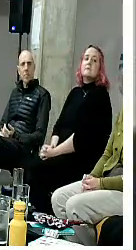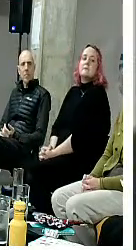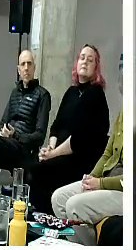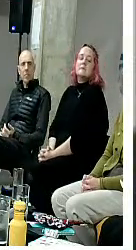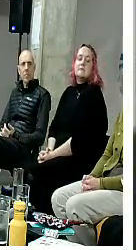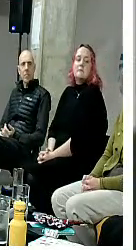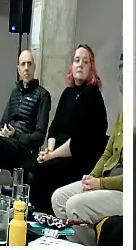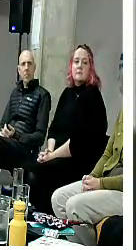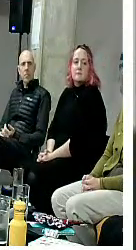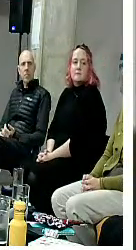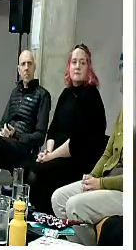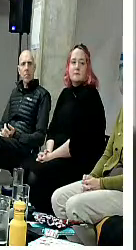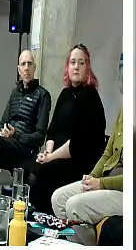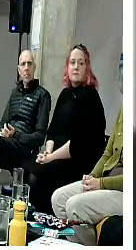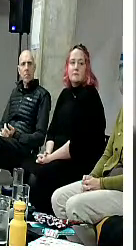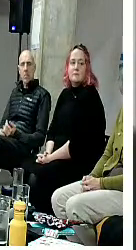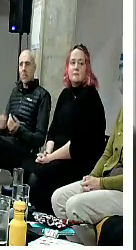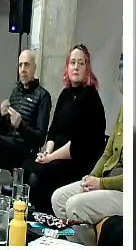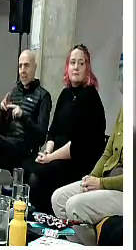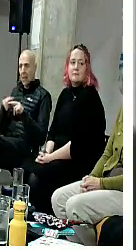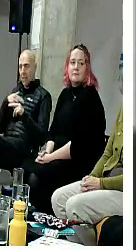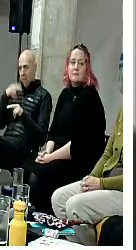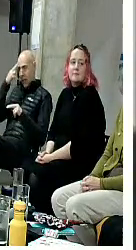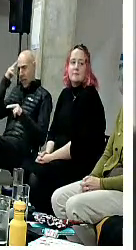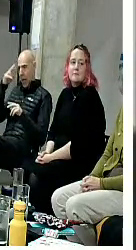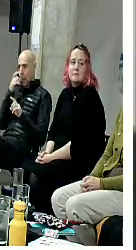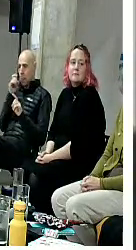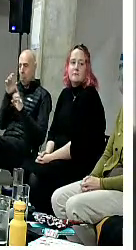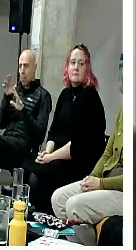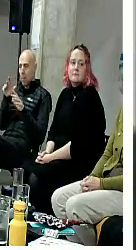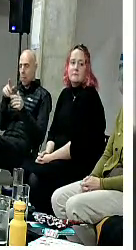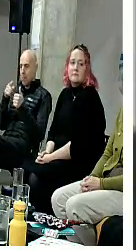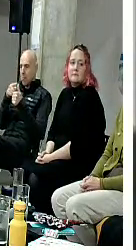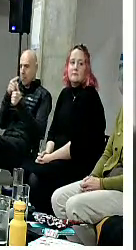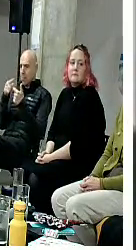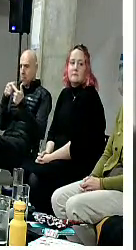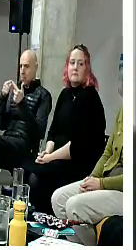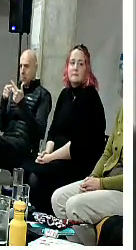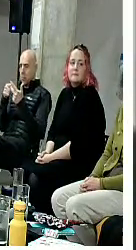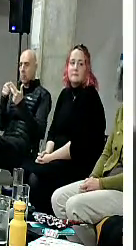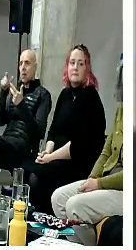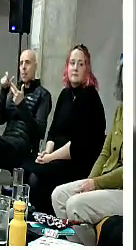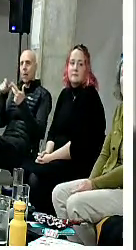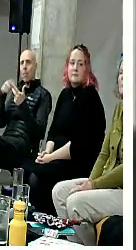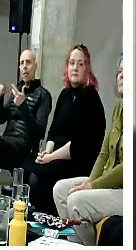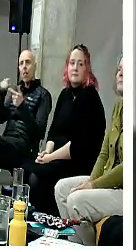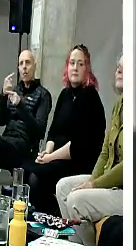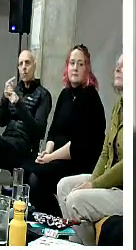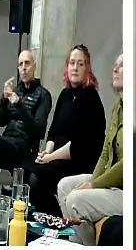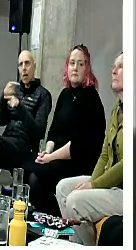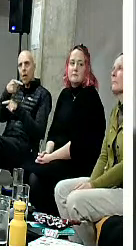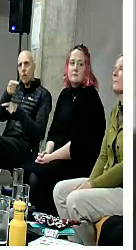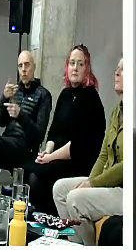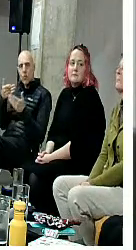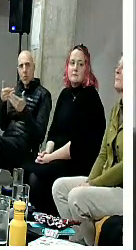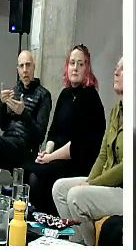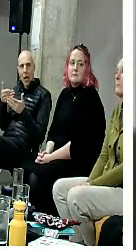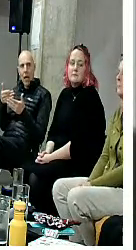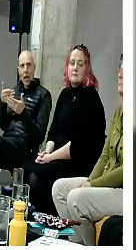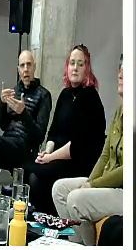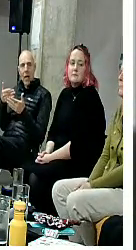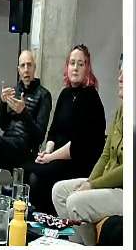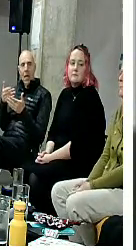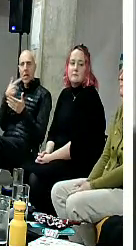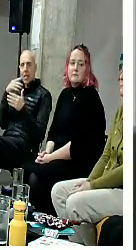And I think, so if I say the name, if I say the names of some of the people we're talking about today, if you want to, and it's